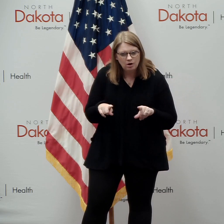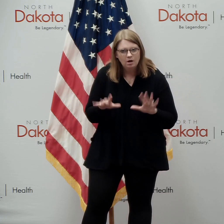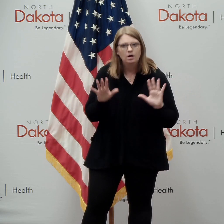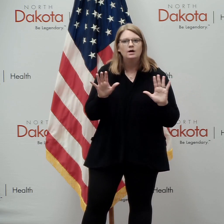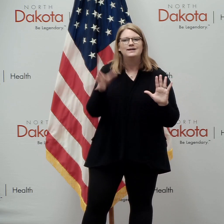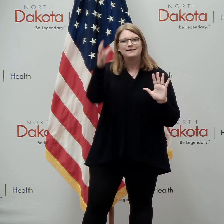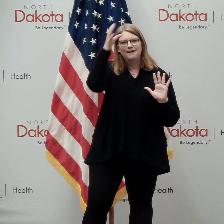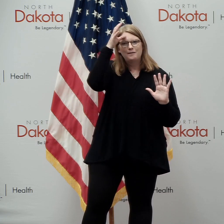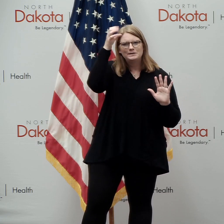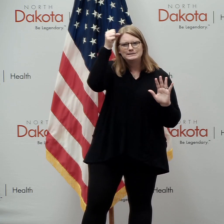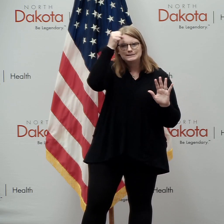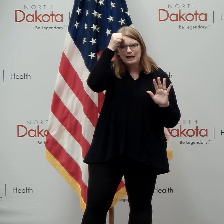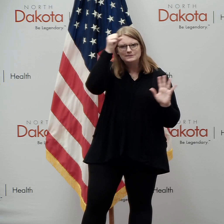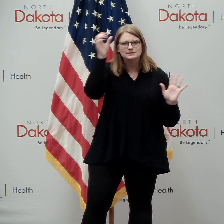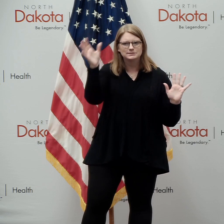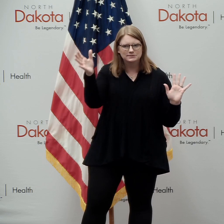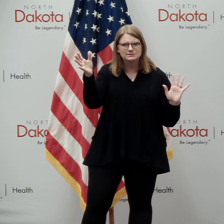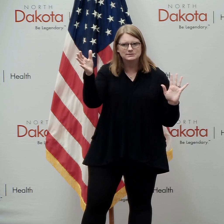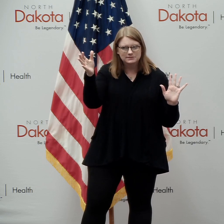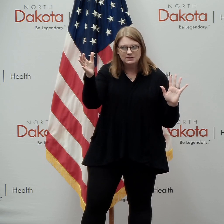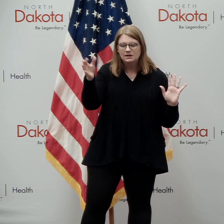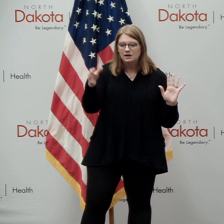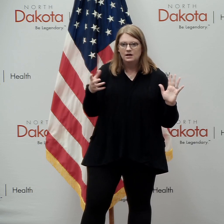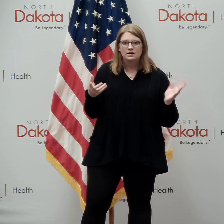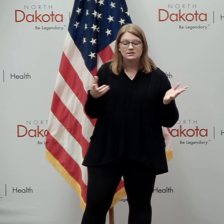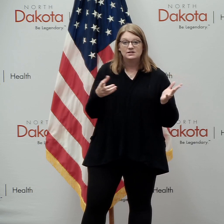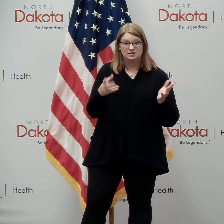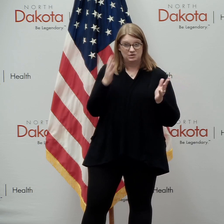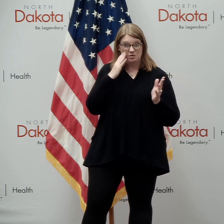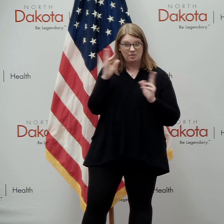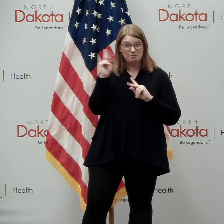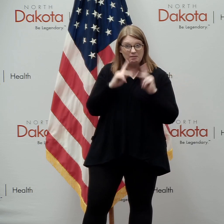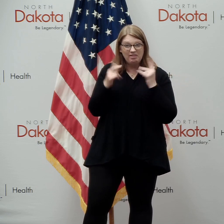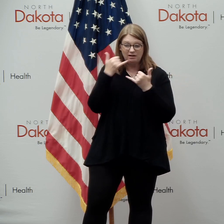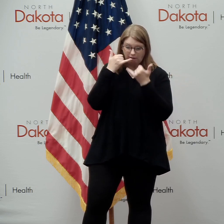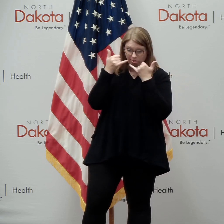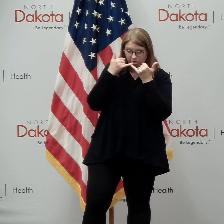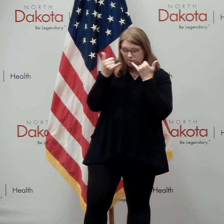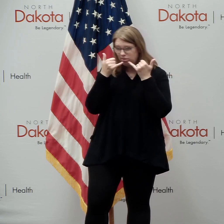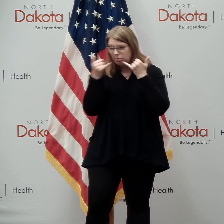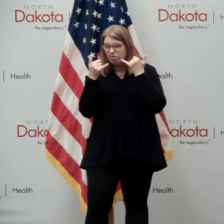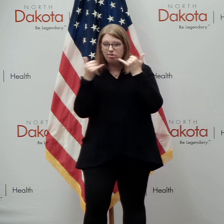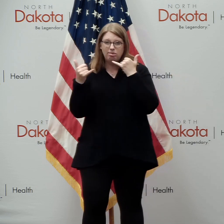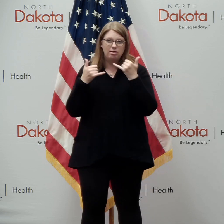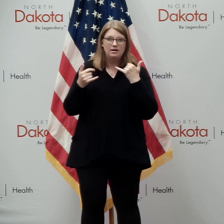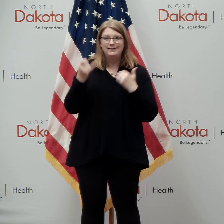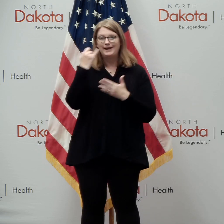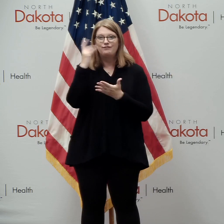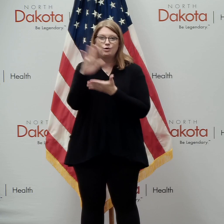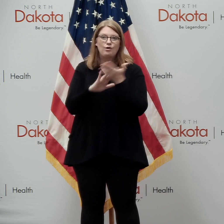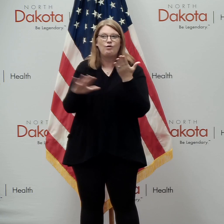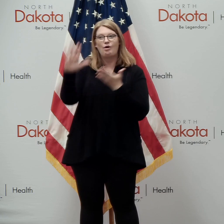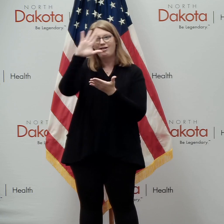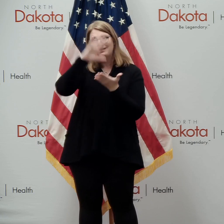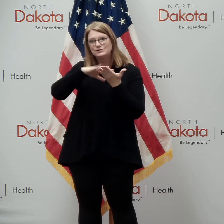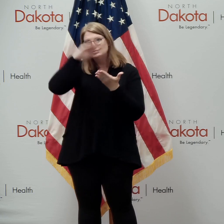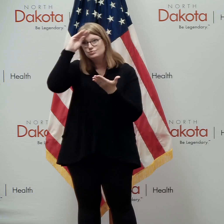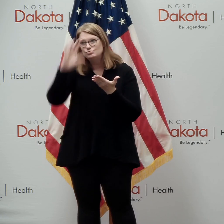approach to all of the hundreds of contact tracers that we have that are there. Whether you're a college student or whether